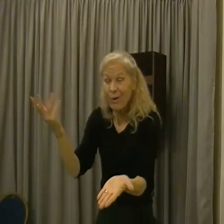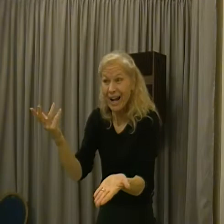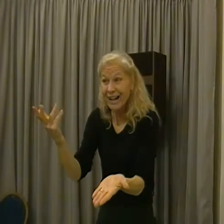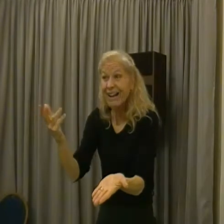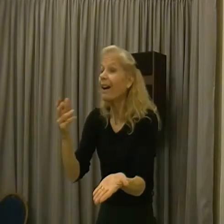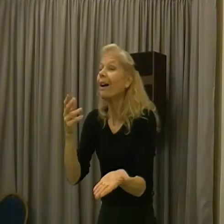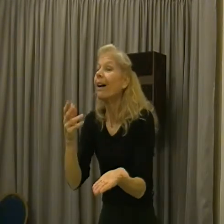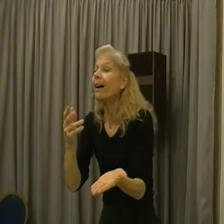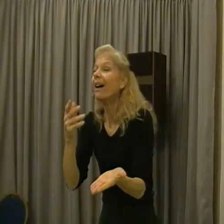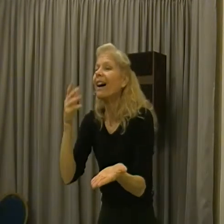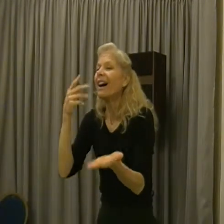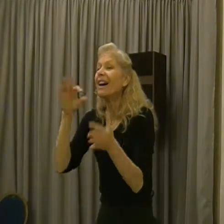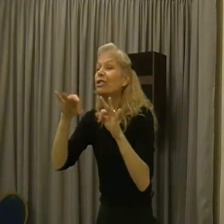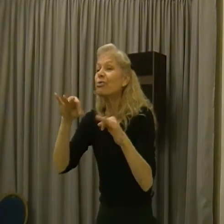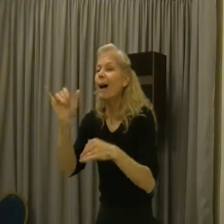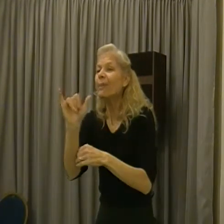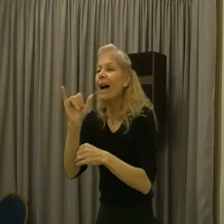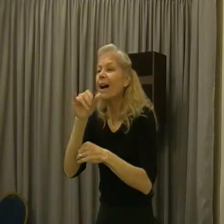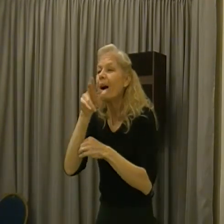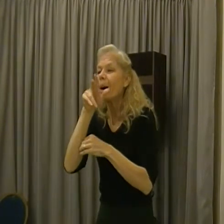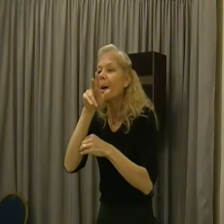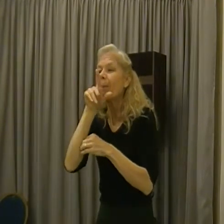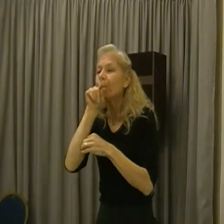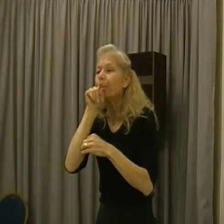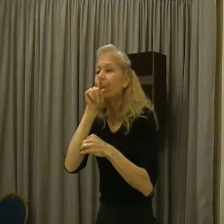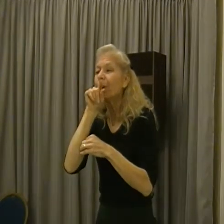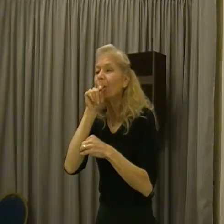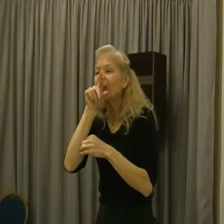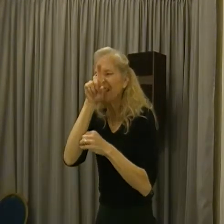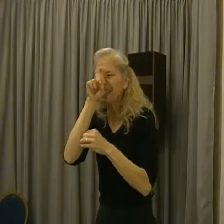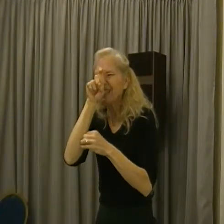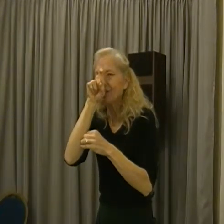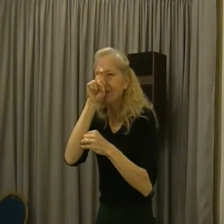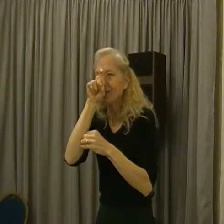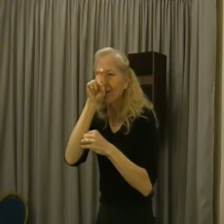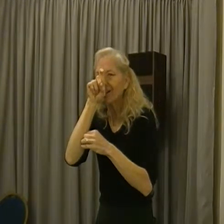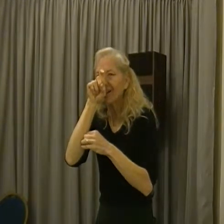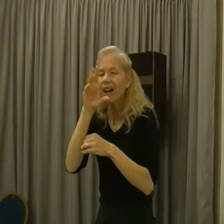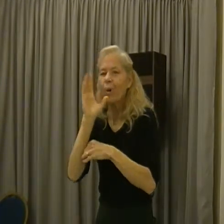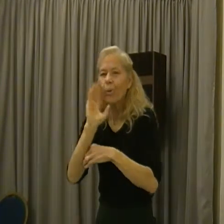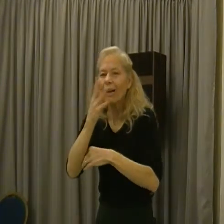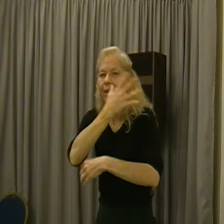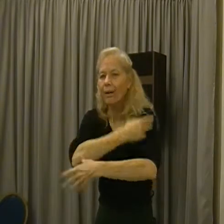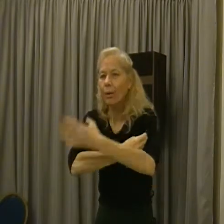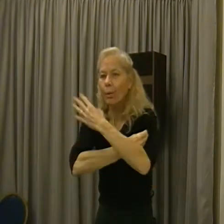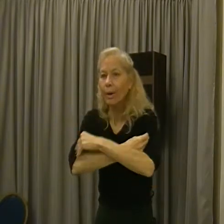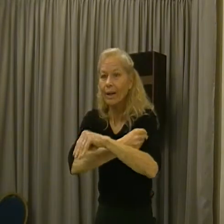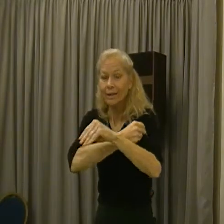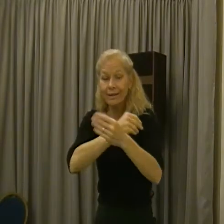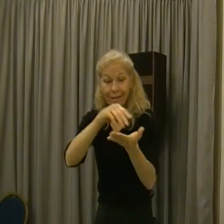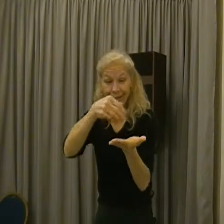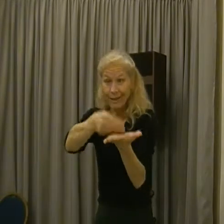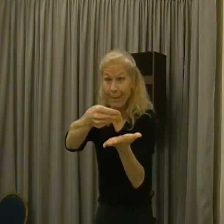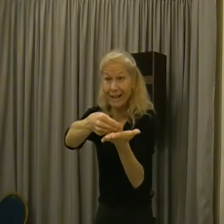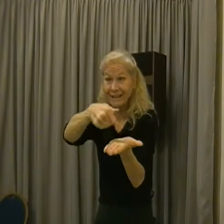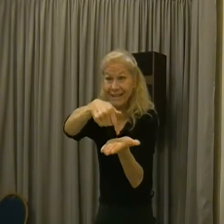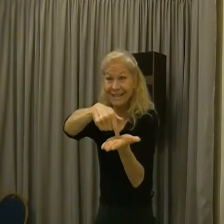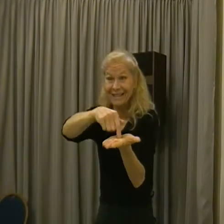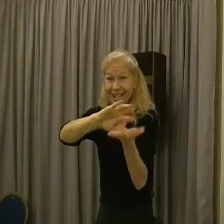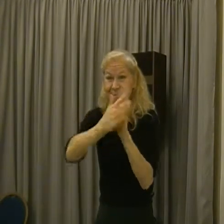But you know what doesn't fly? What doesn't fly away? Well, the riches fly away. Paul wrote in 1 Timothy 6:6